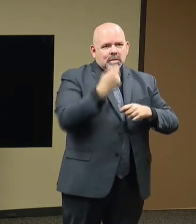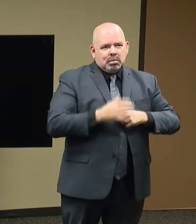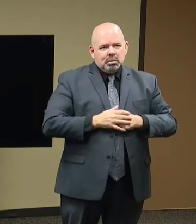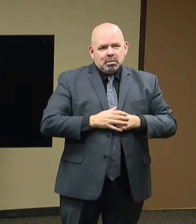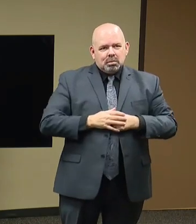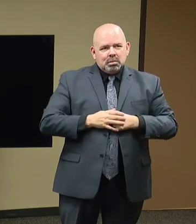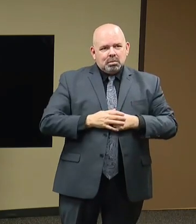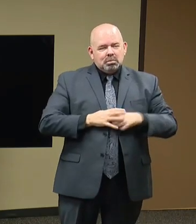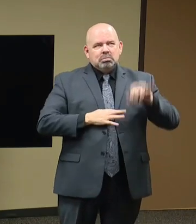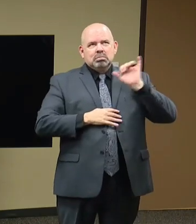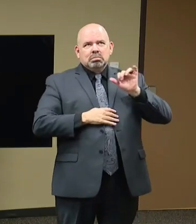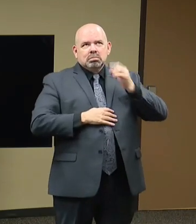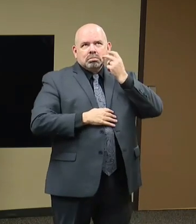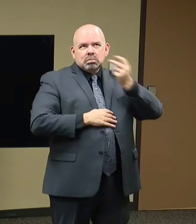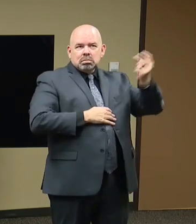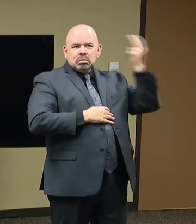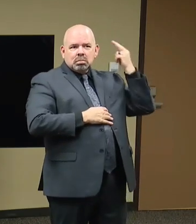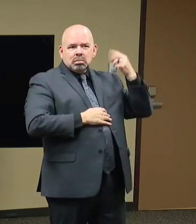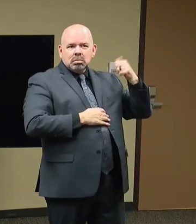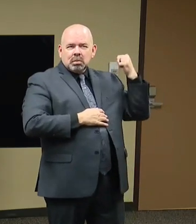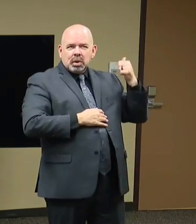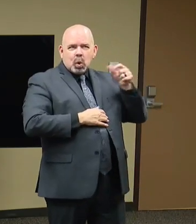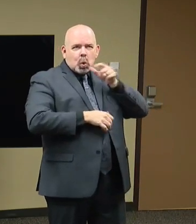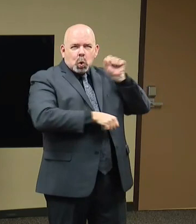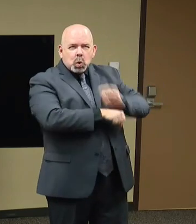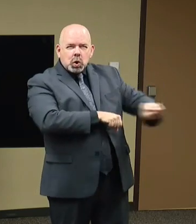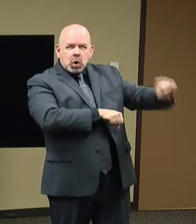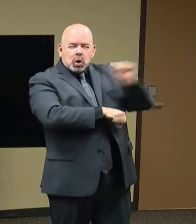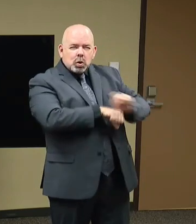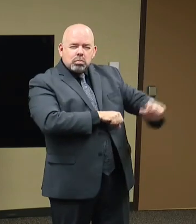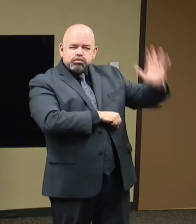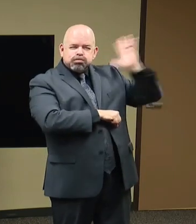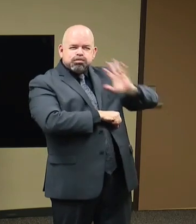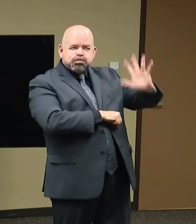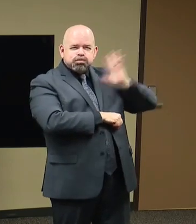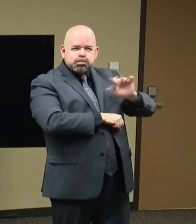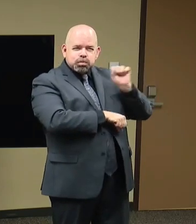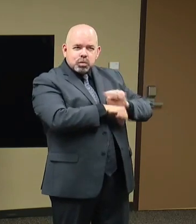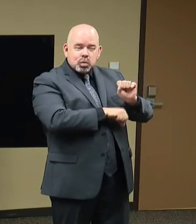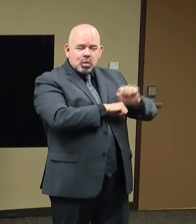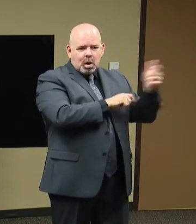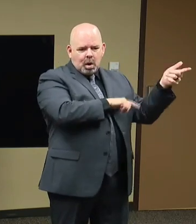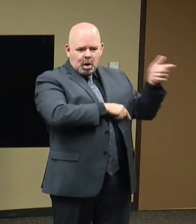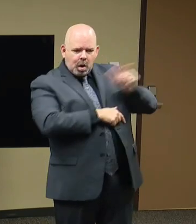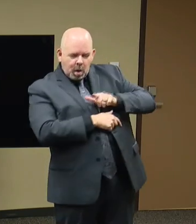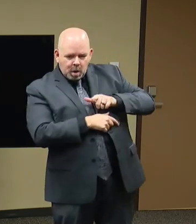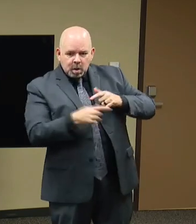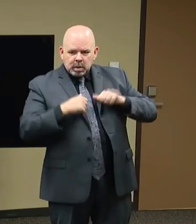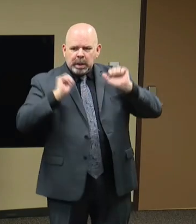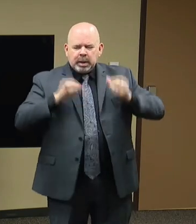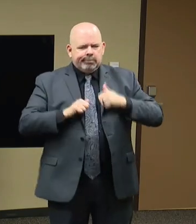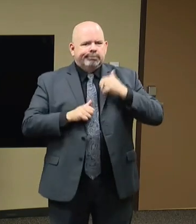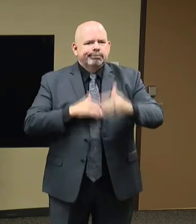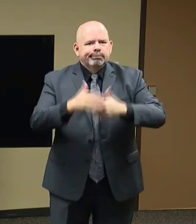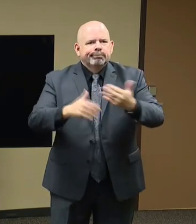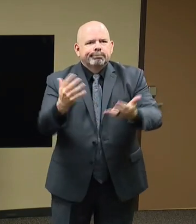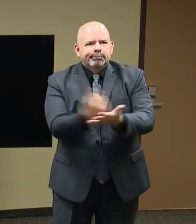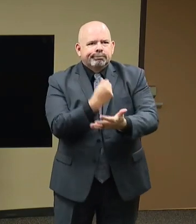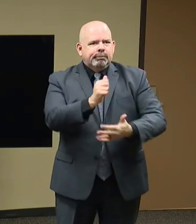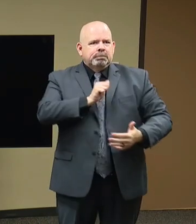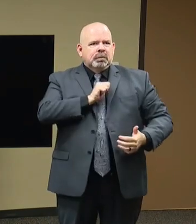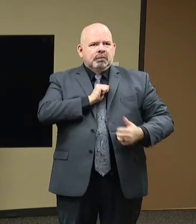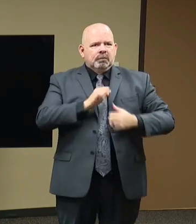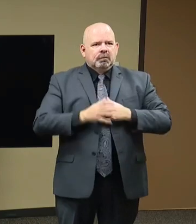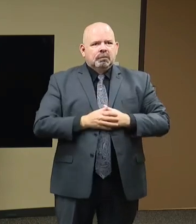life, wearing a mask is a pretty small price to pay to keep our businesses open, our people healthy, and get our kids back into